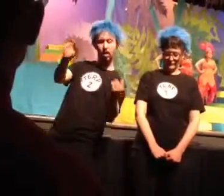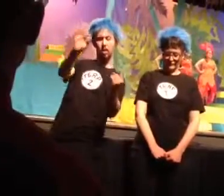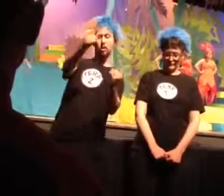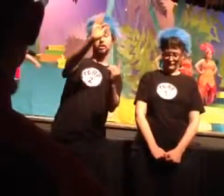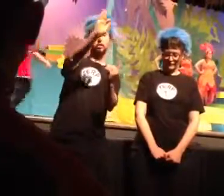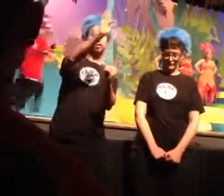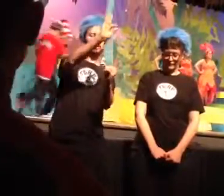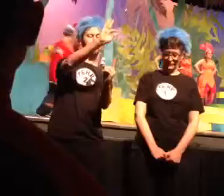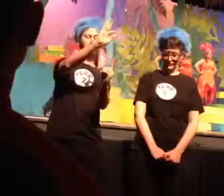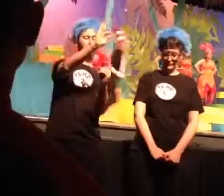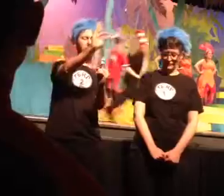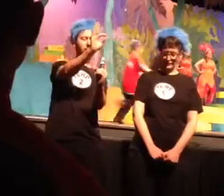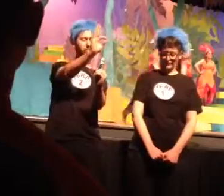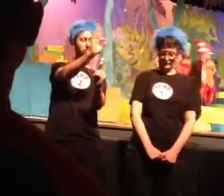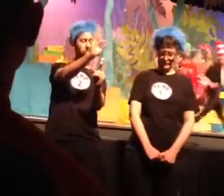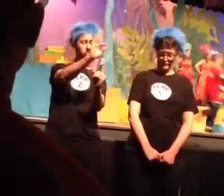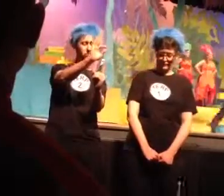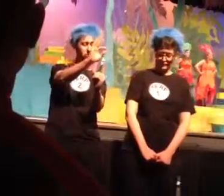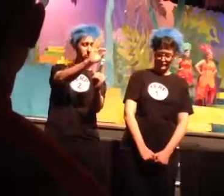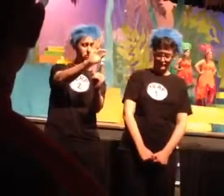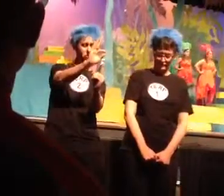Can't